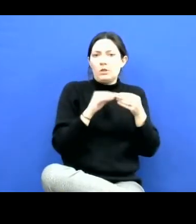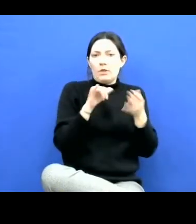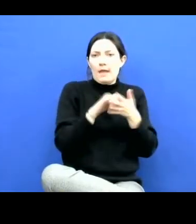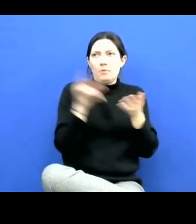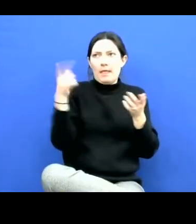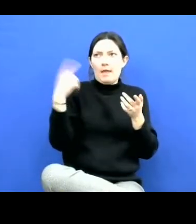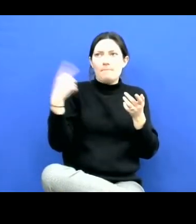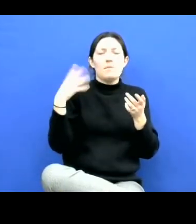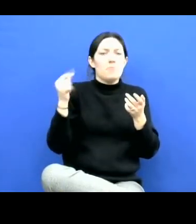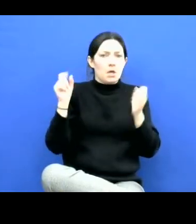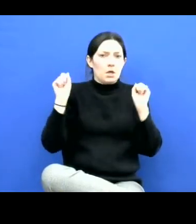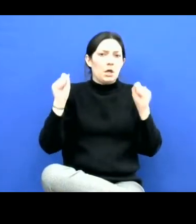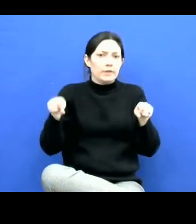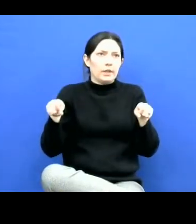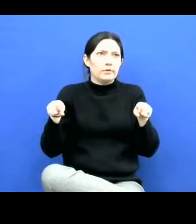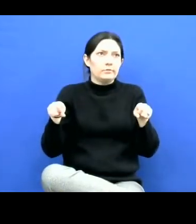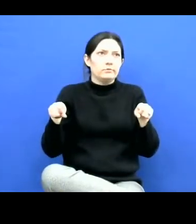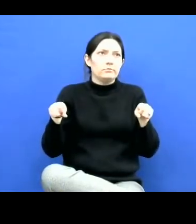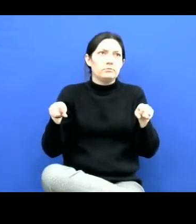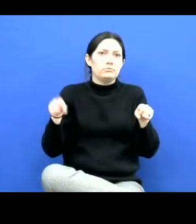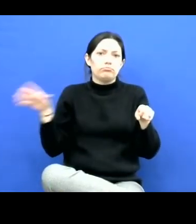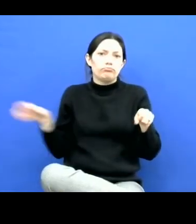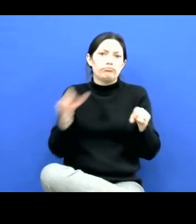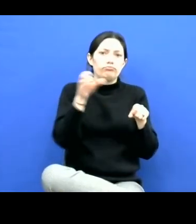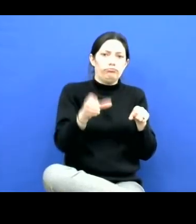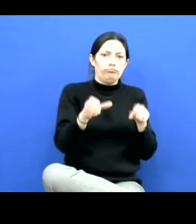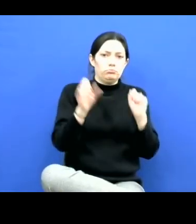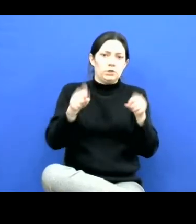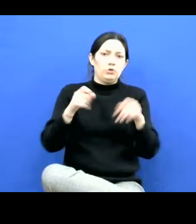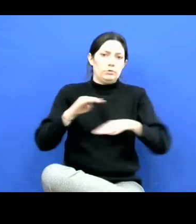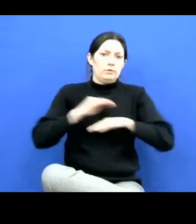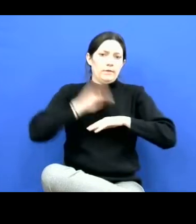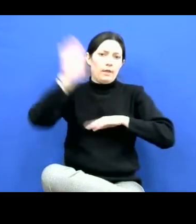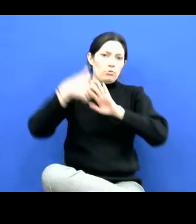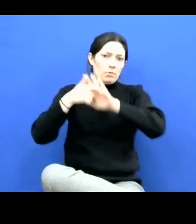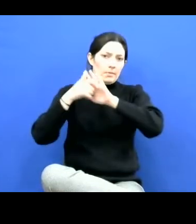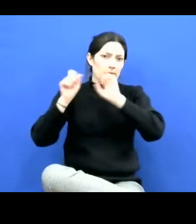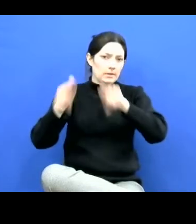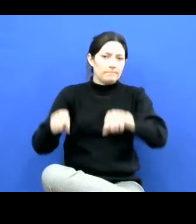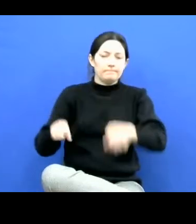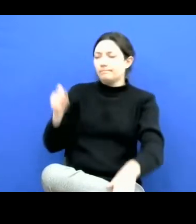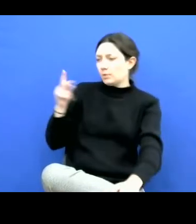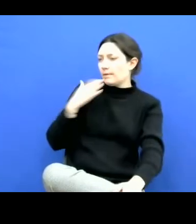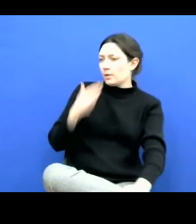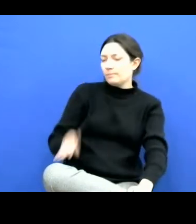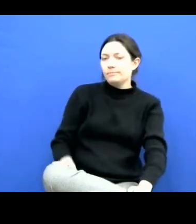a hydrant internal to satisfy any of the fire marshal's requirements, we can do that. Okay, thank you. Right.